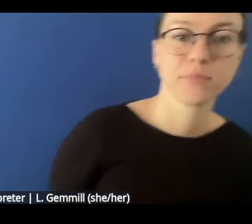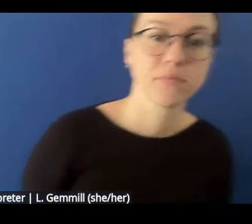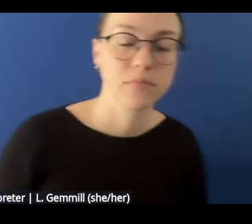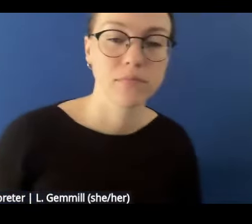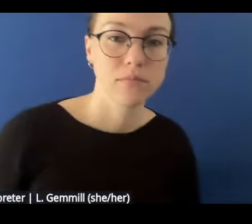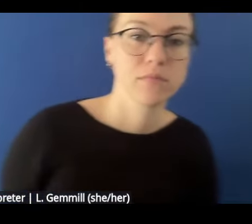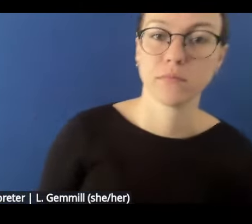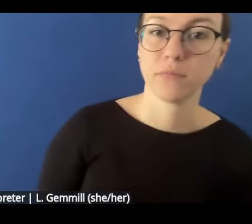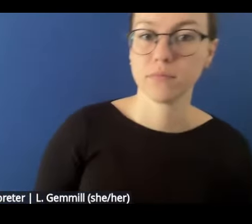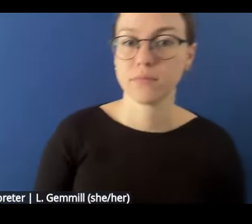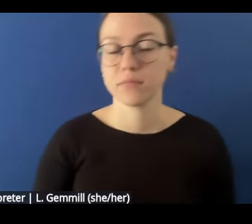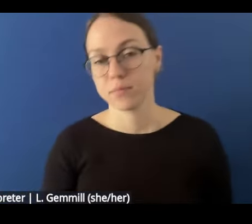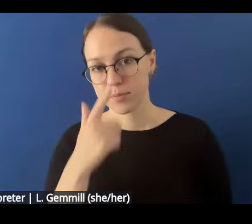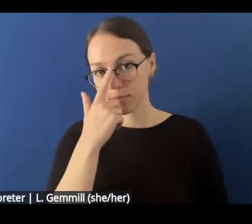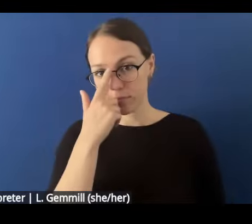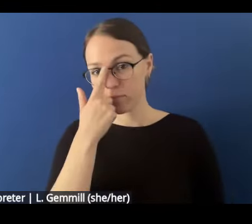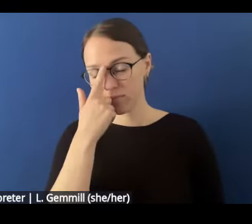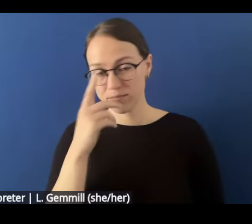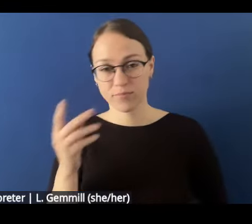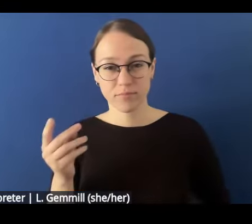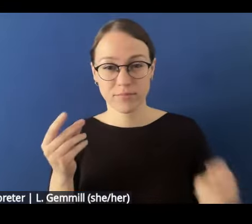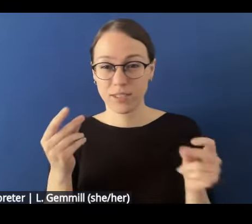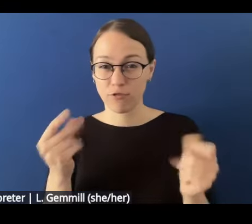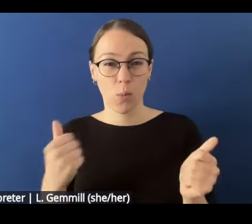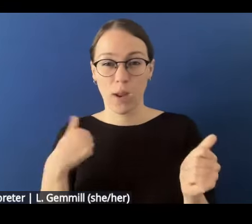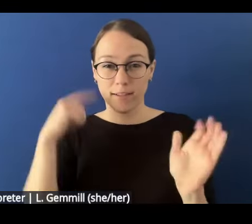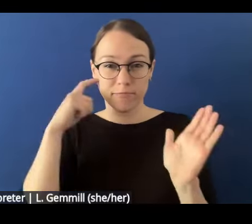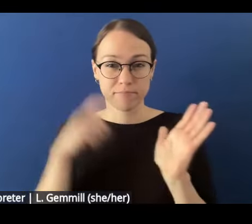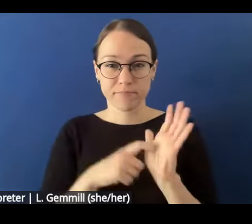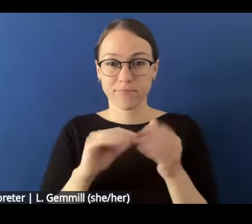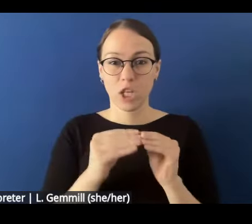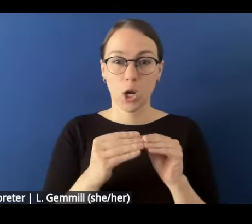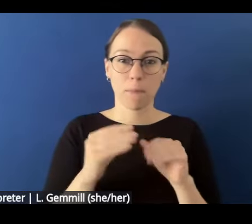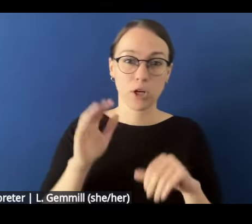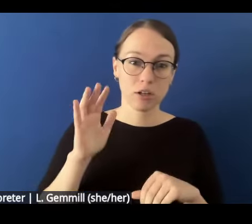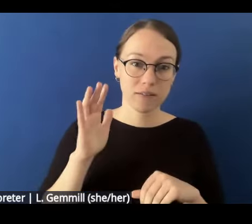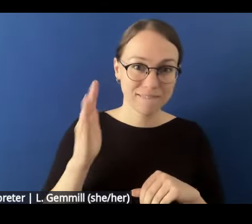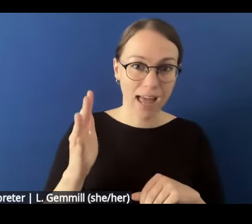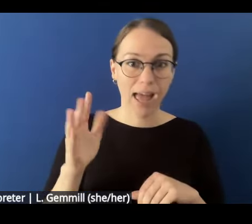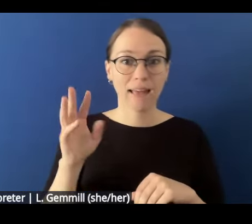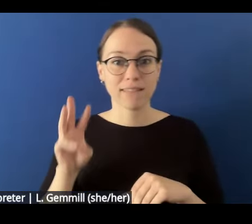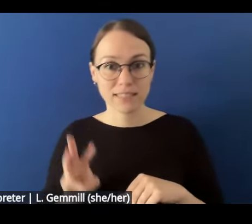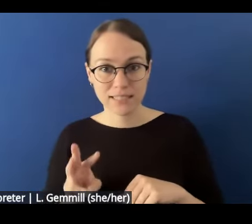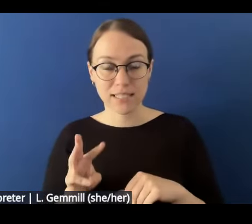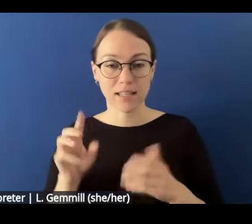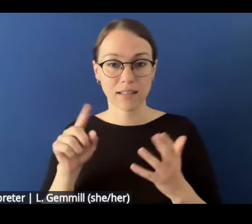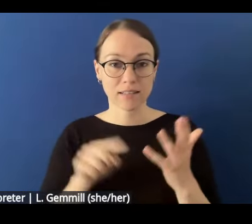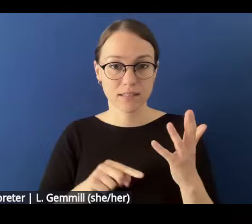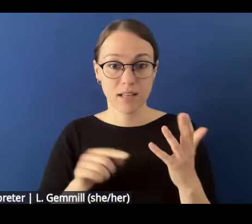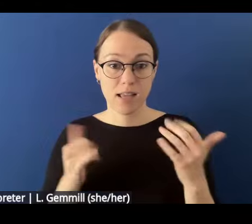And I would tell you right away, item number 5 and number 6, before we go down this road, that there is a single